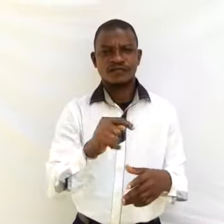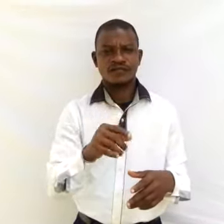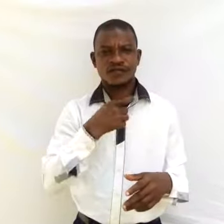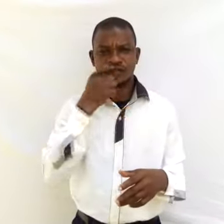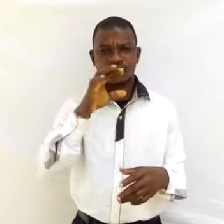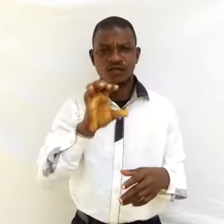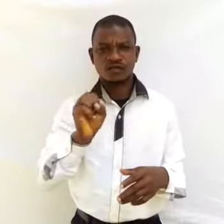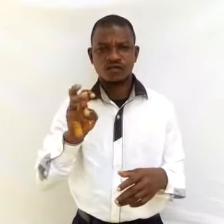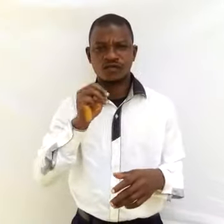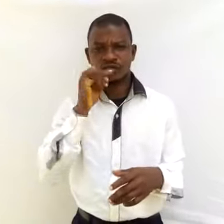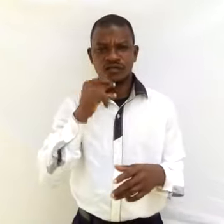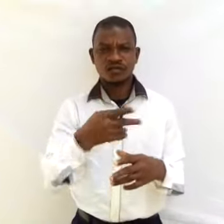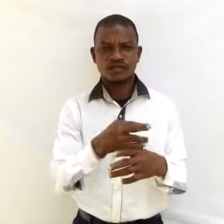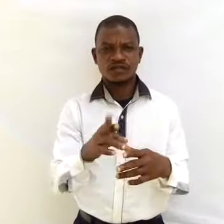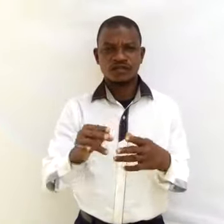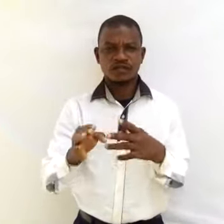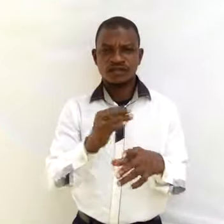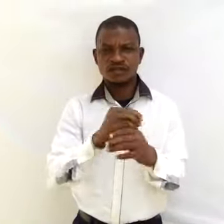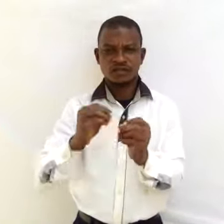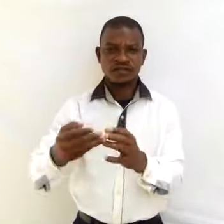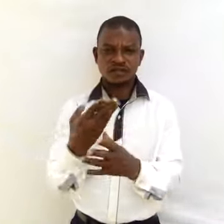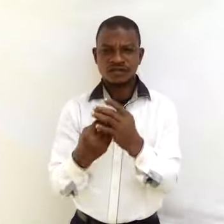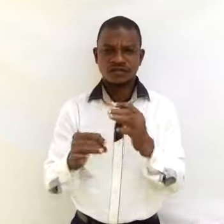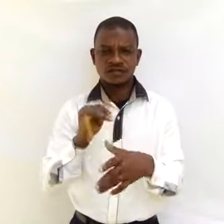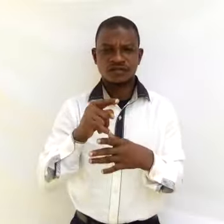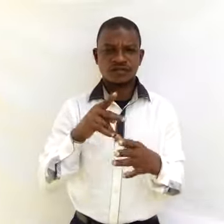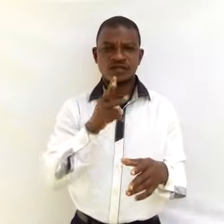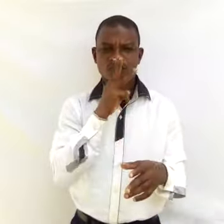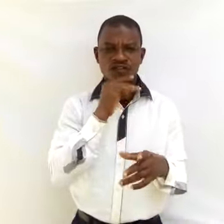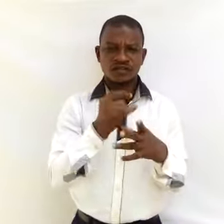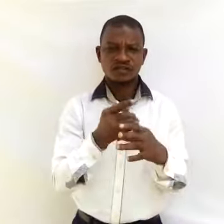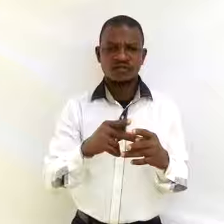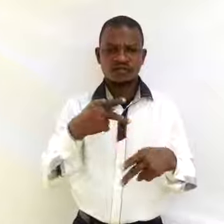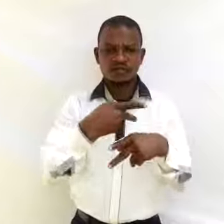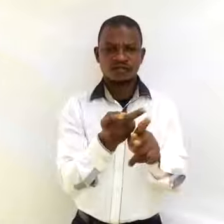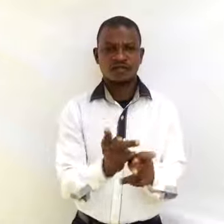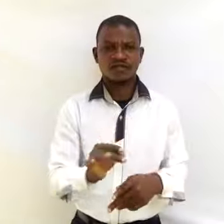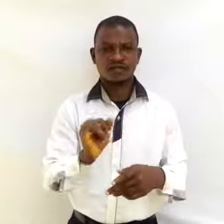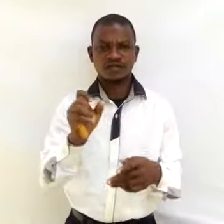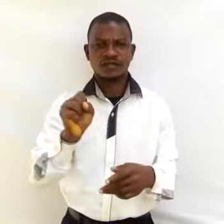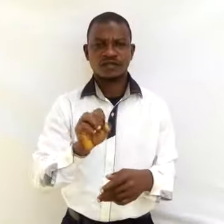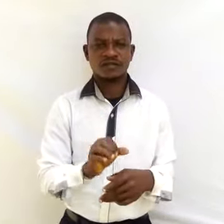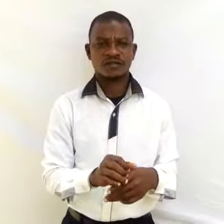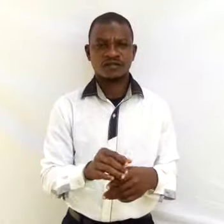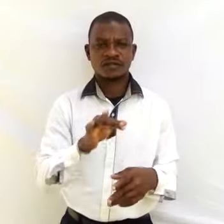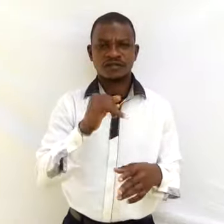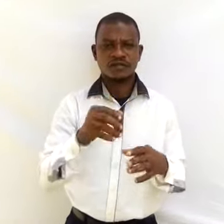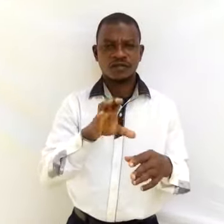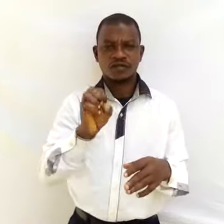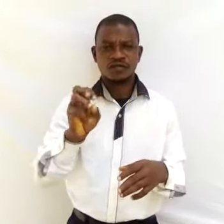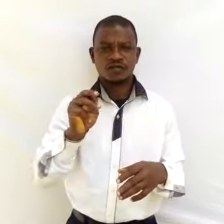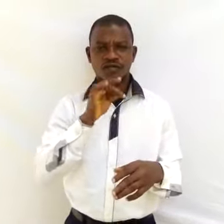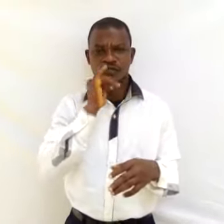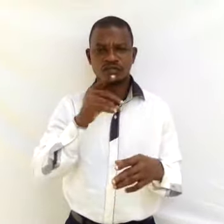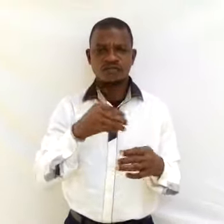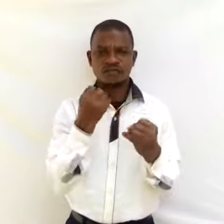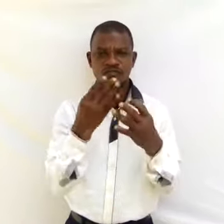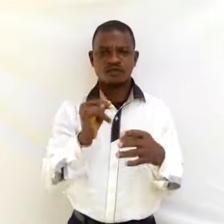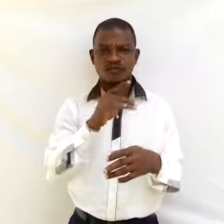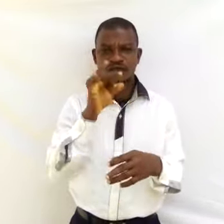Decomposers release water during most decay processes. Combustion of most fuels